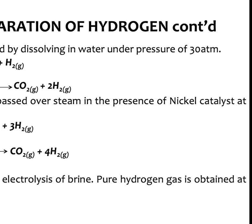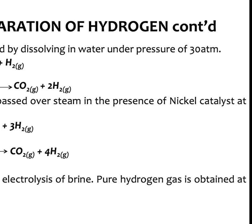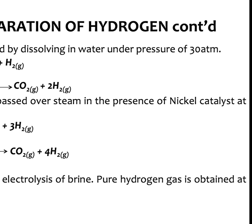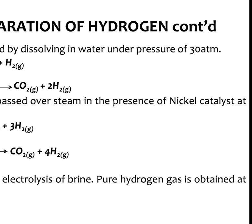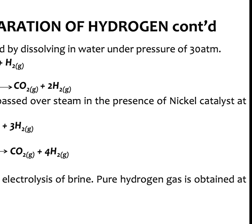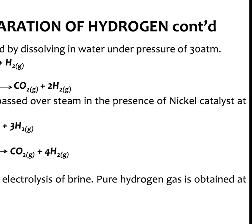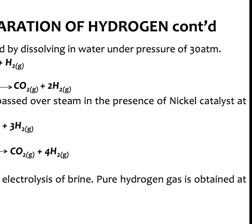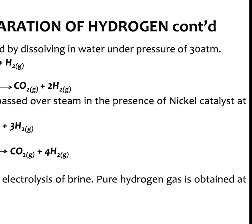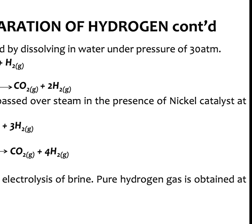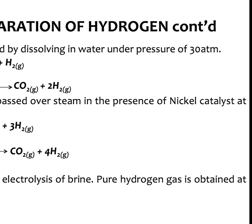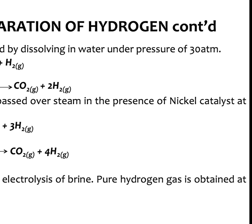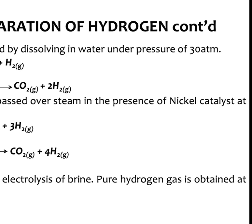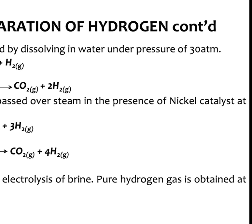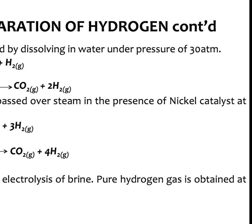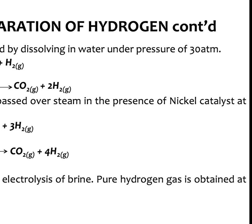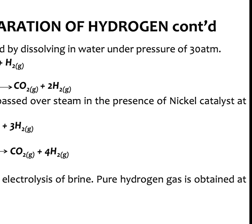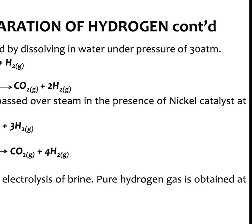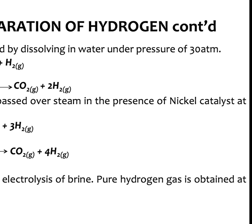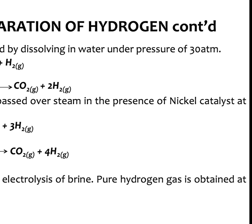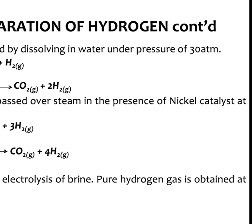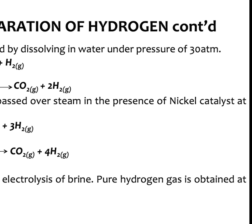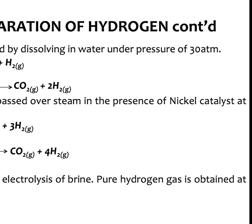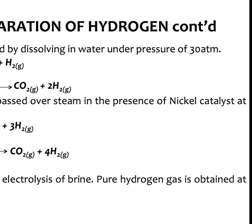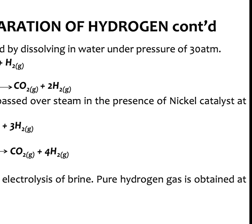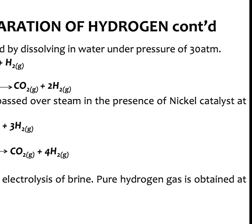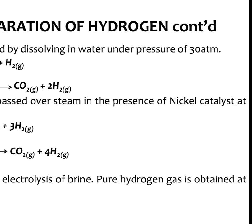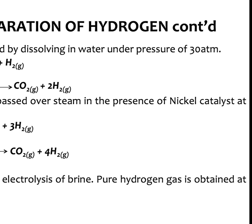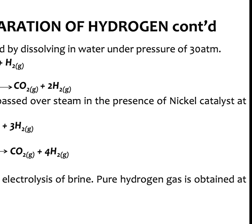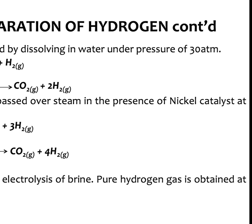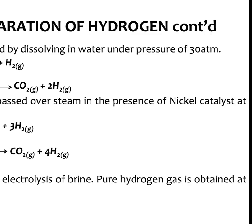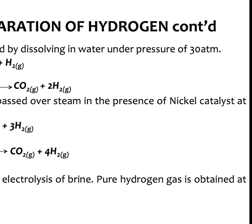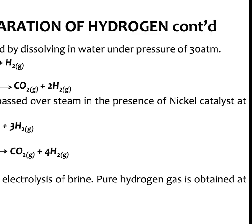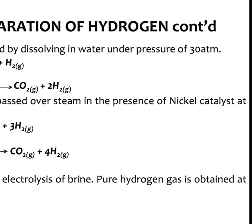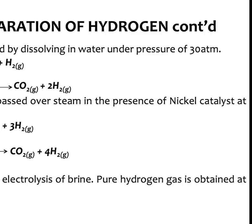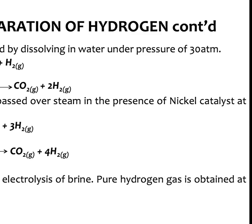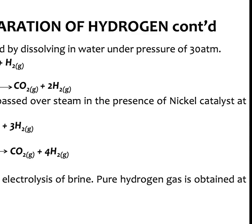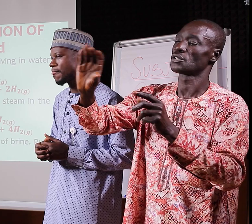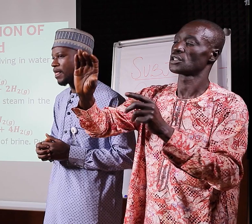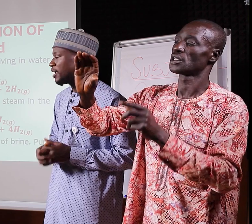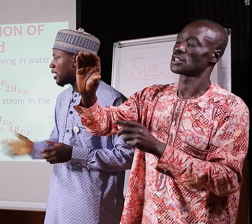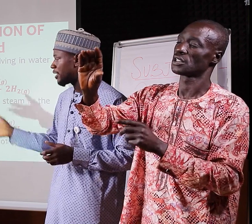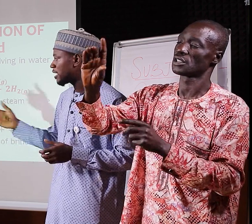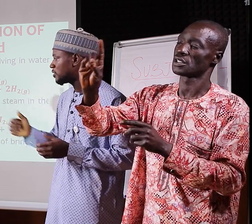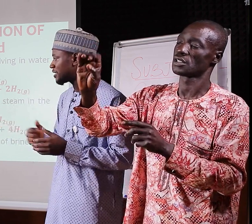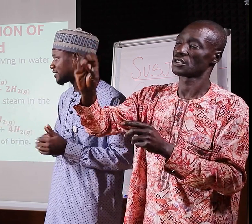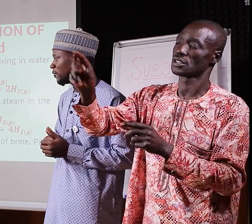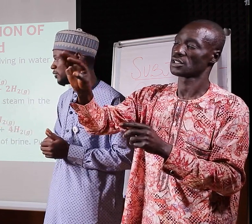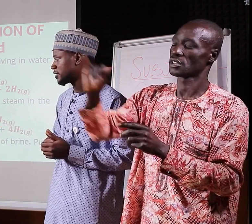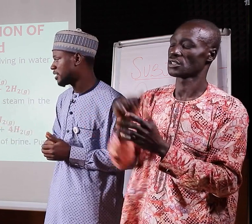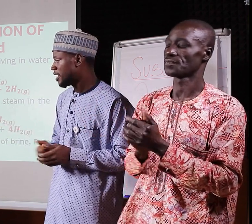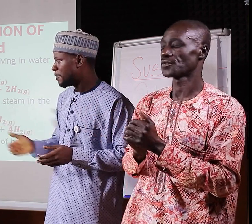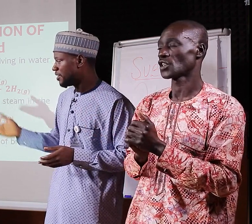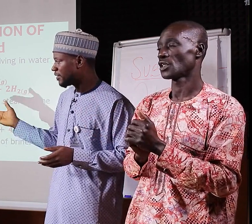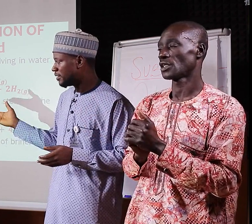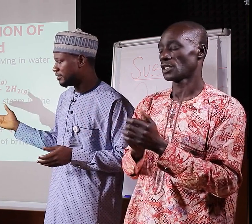catalyst at a very high temperature of at least 800 degrees Celsius. Now the reaction is as